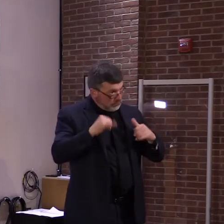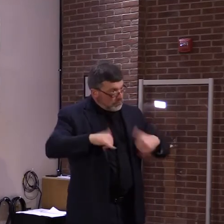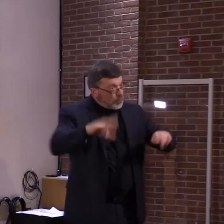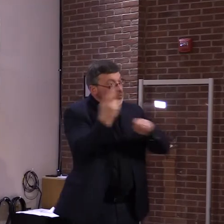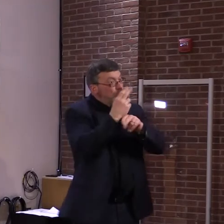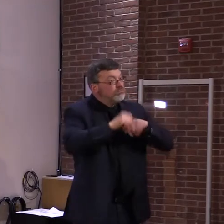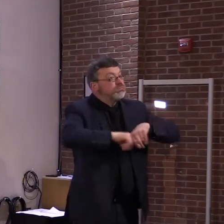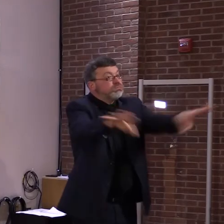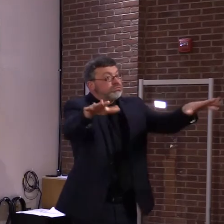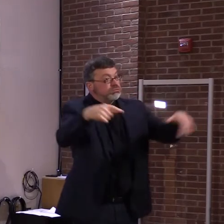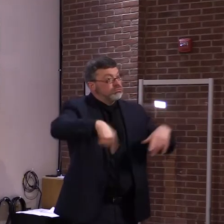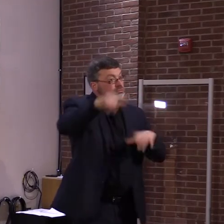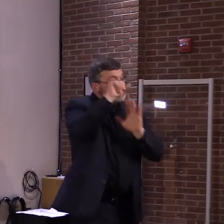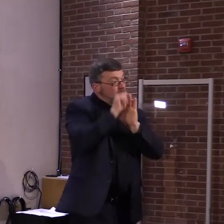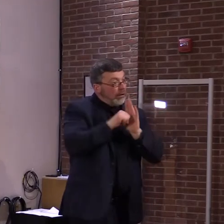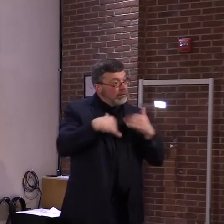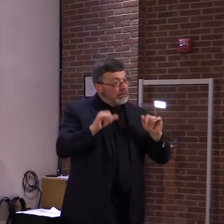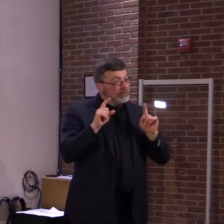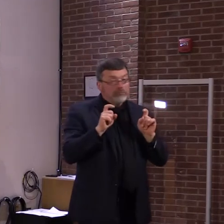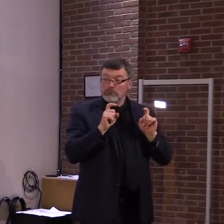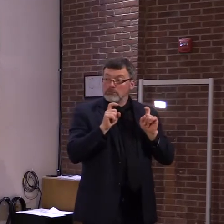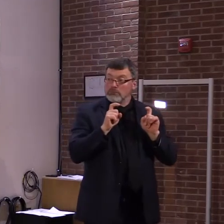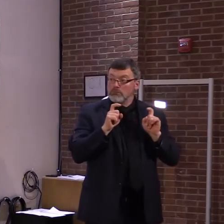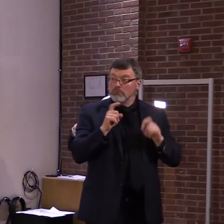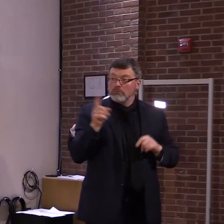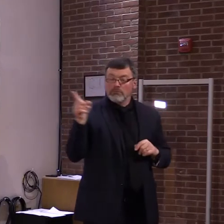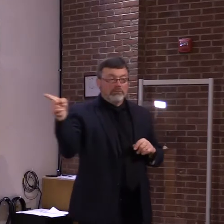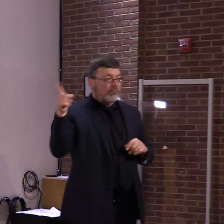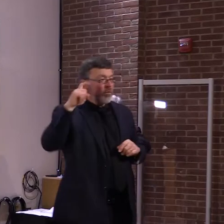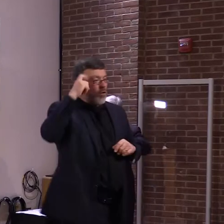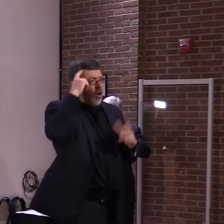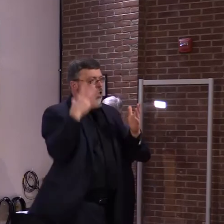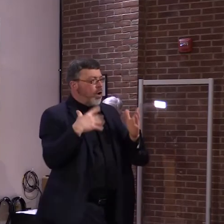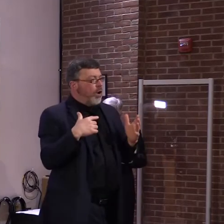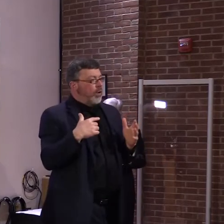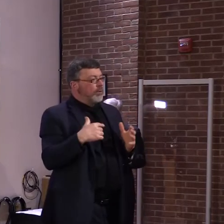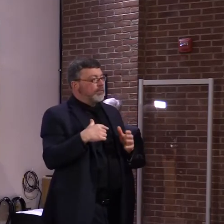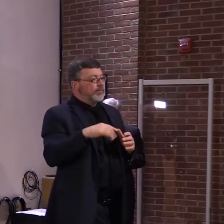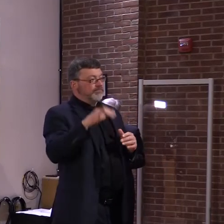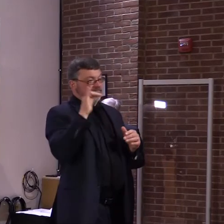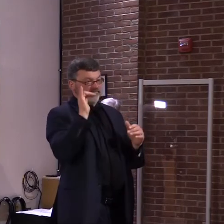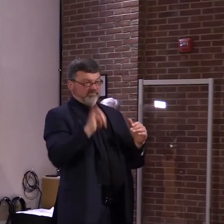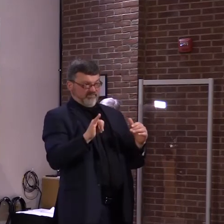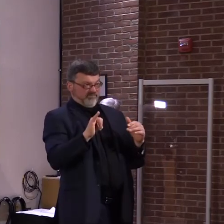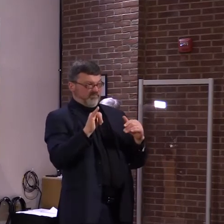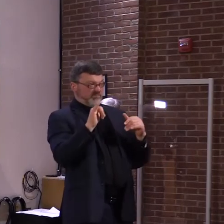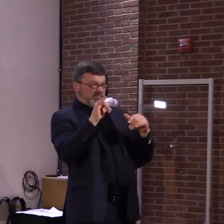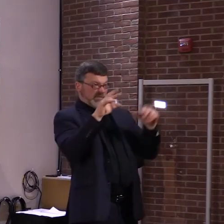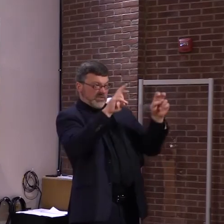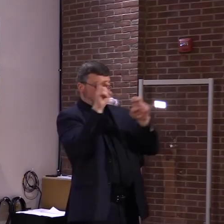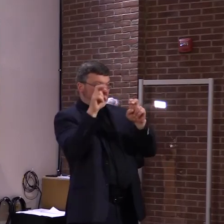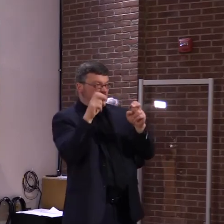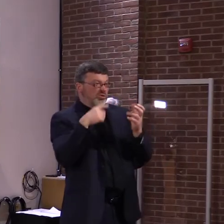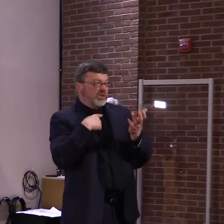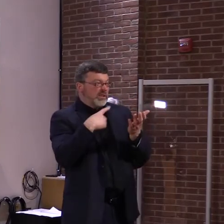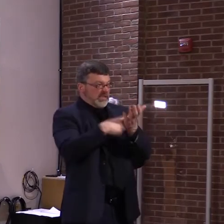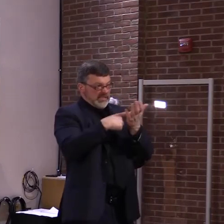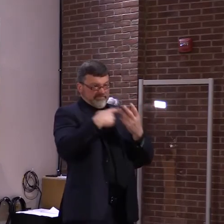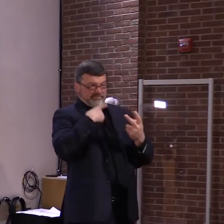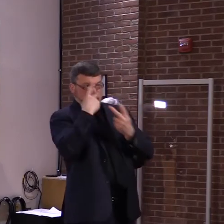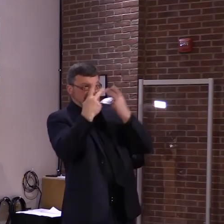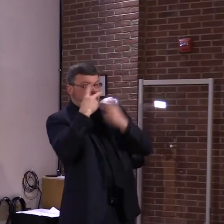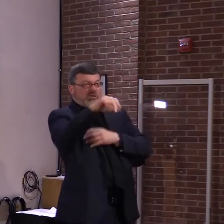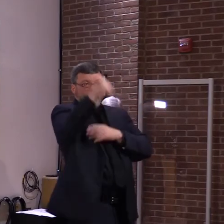We talked about this a little bit because other states are being challenged by their uptake, and